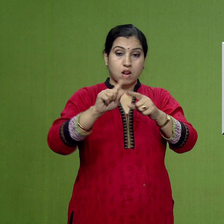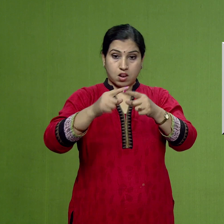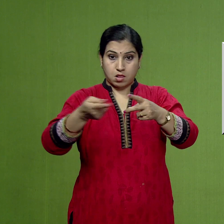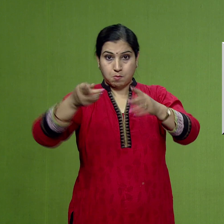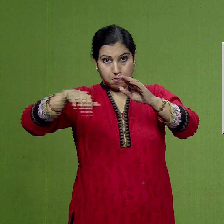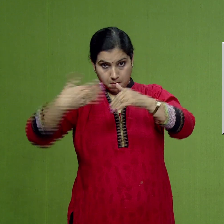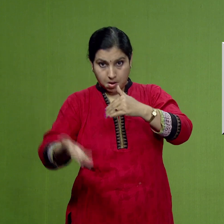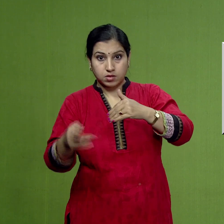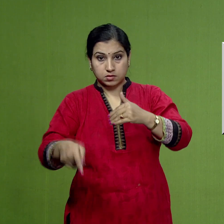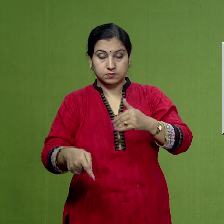West Bengal has